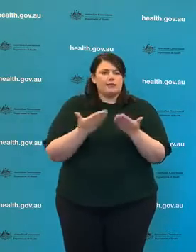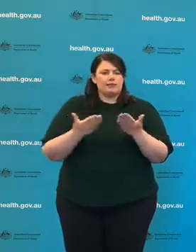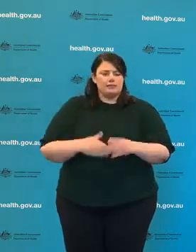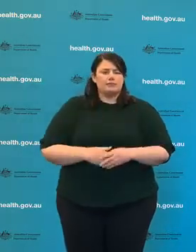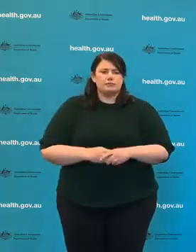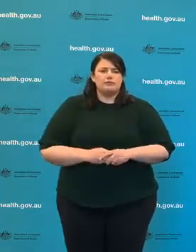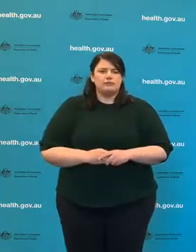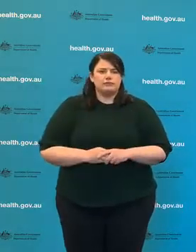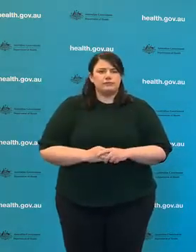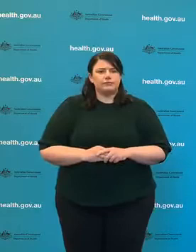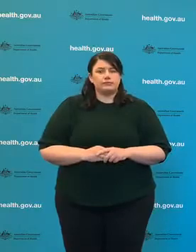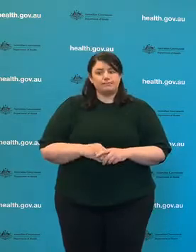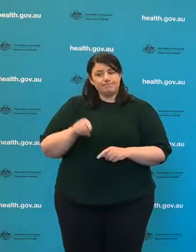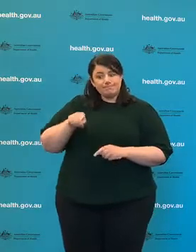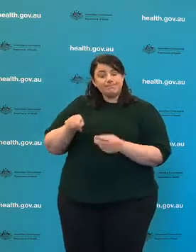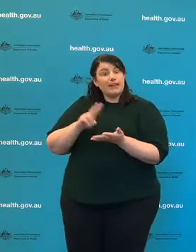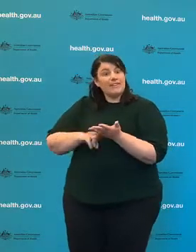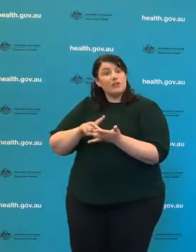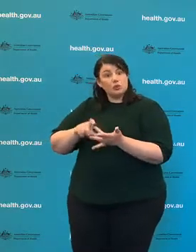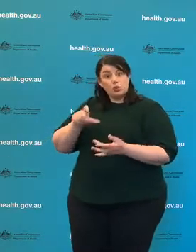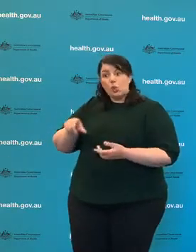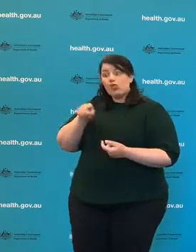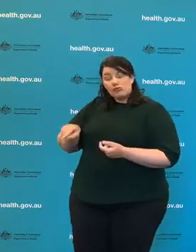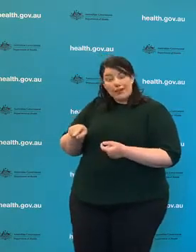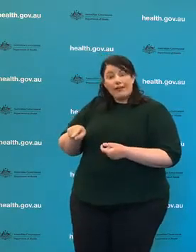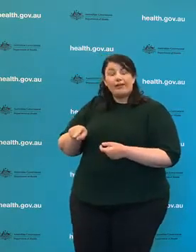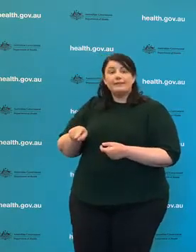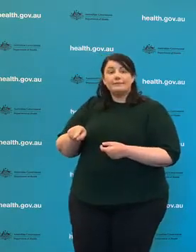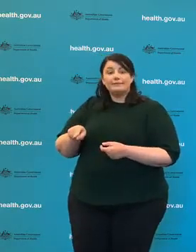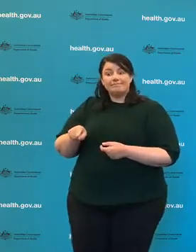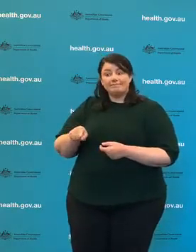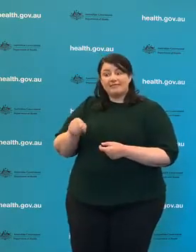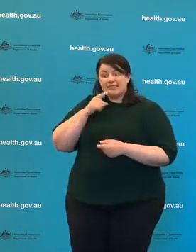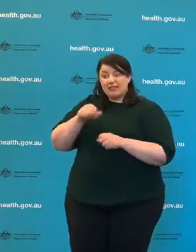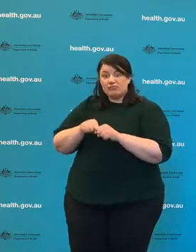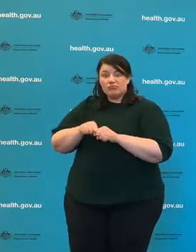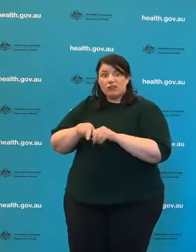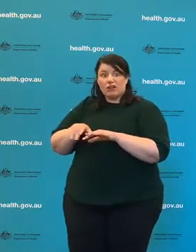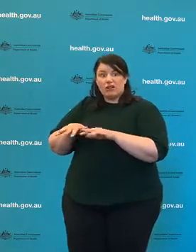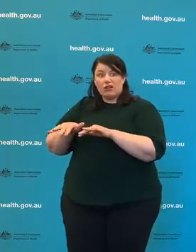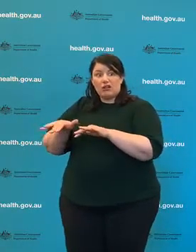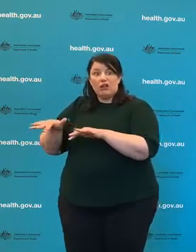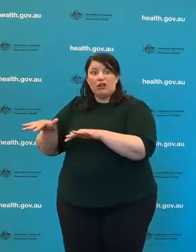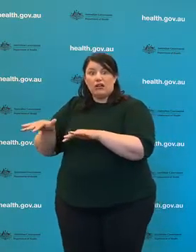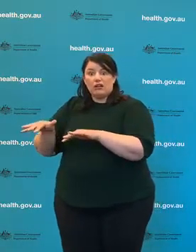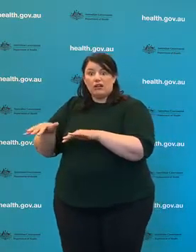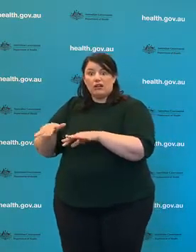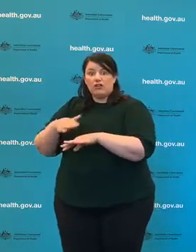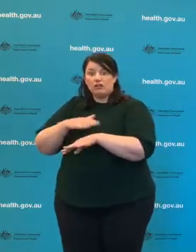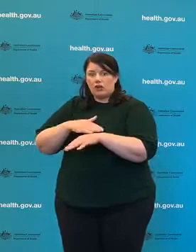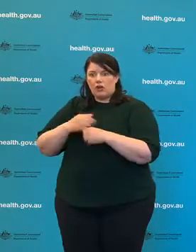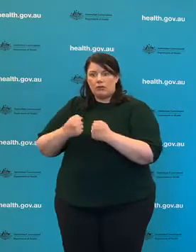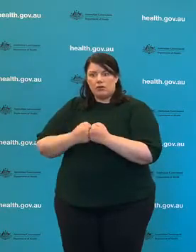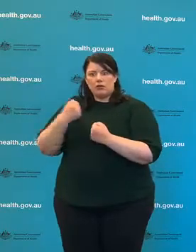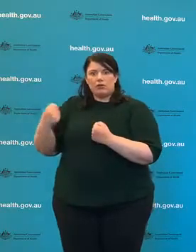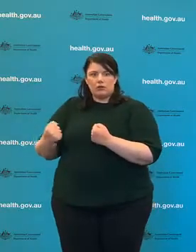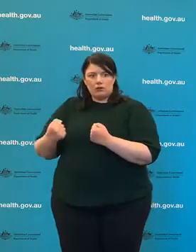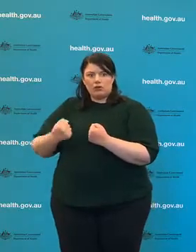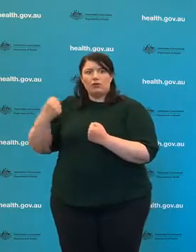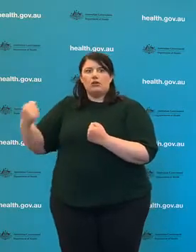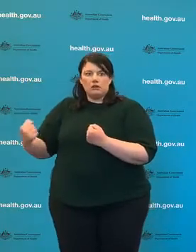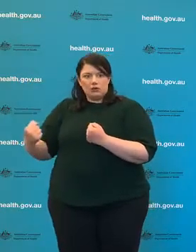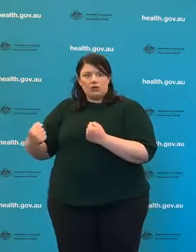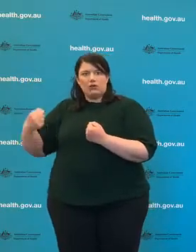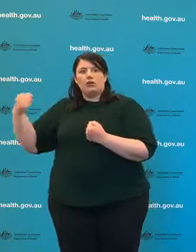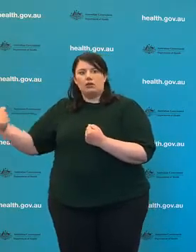Victoria is a recognition that when the outbreak gets to a certain level, those times start to stretch out. And that's not